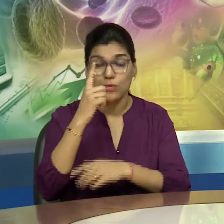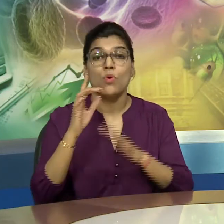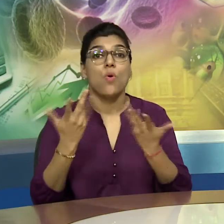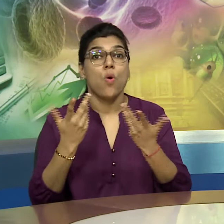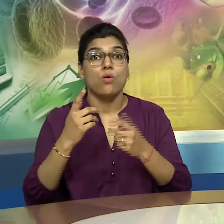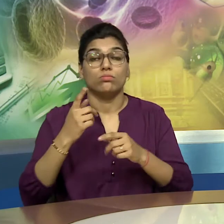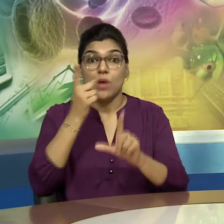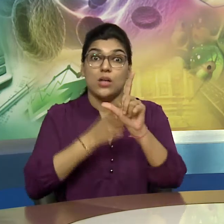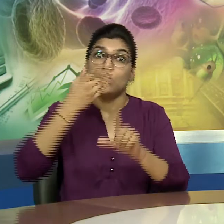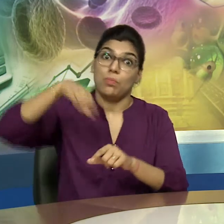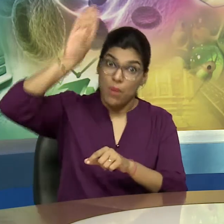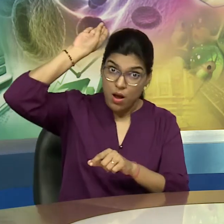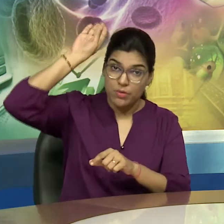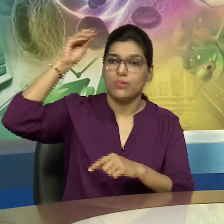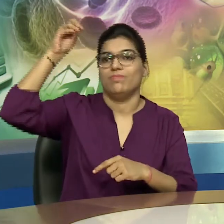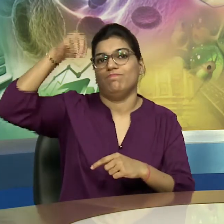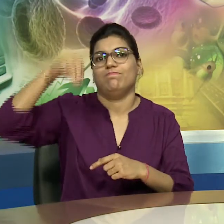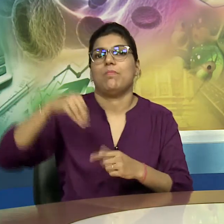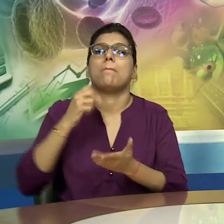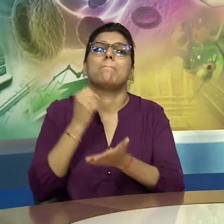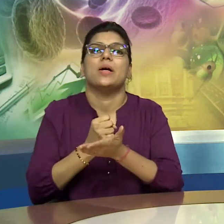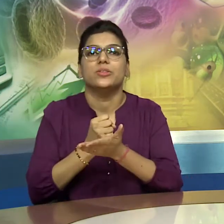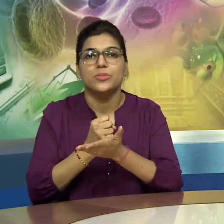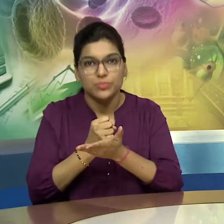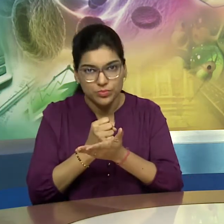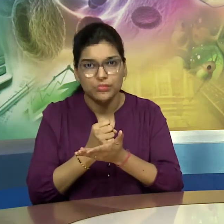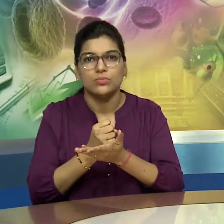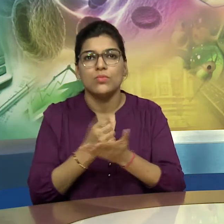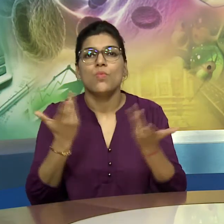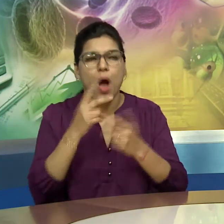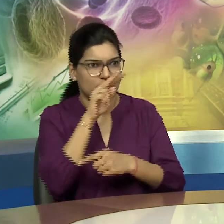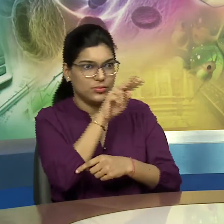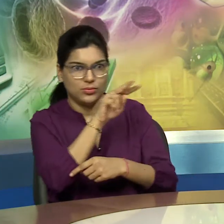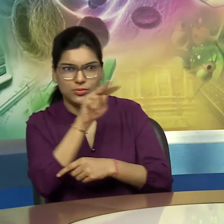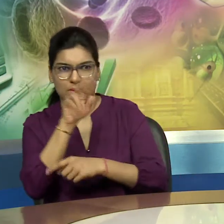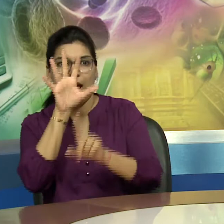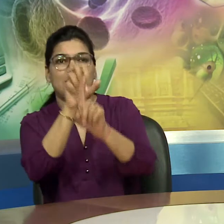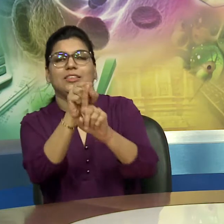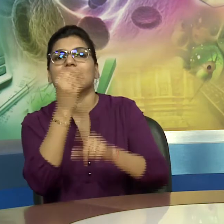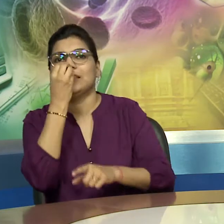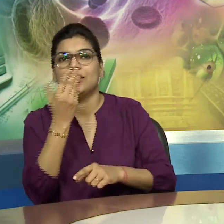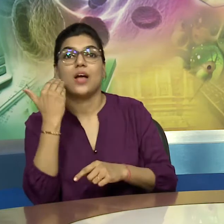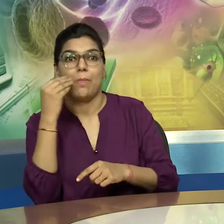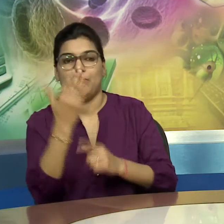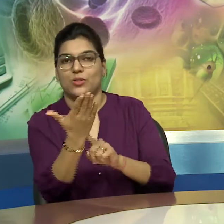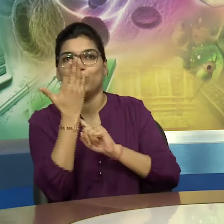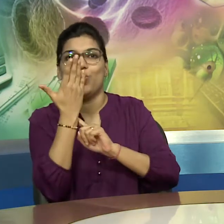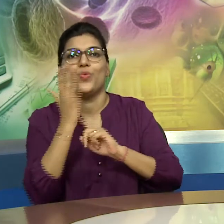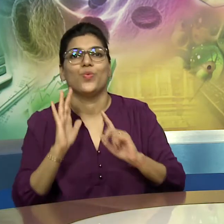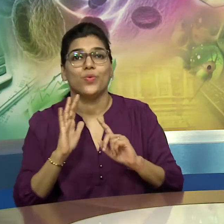which are mentioned on the screen. If you are talking about anything which occurred in the past, with them you need to use